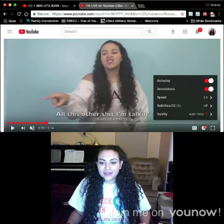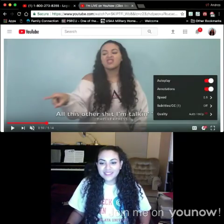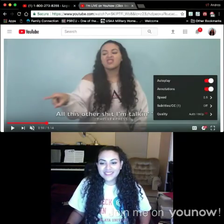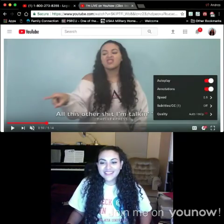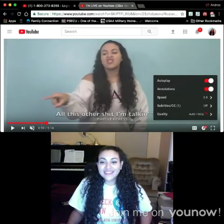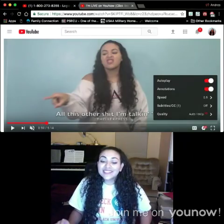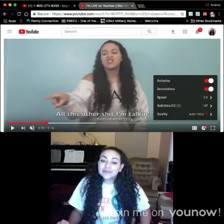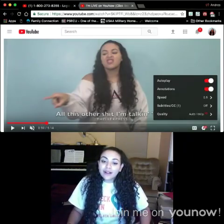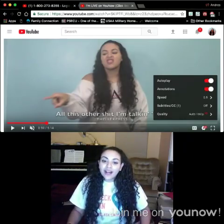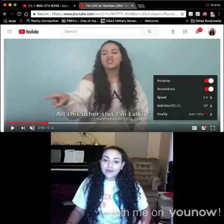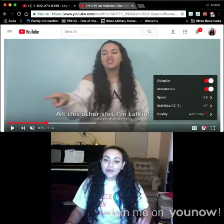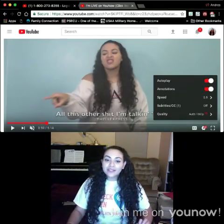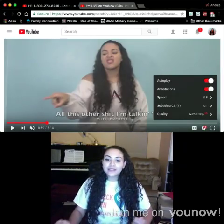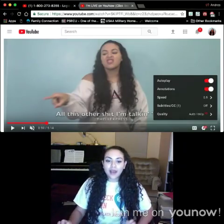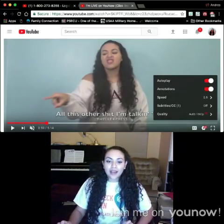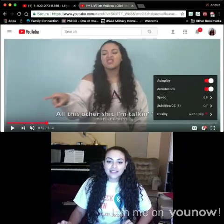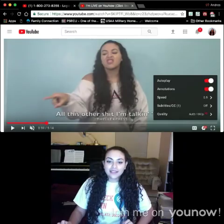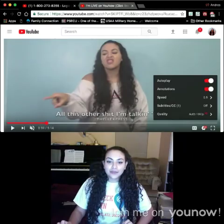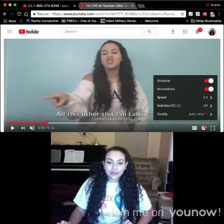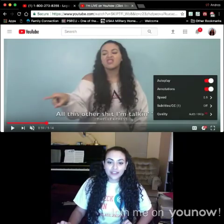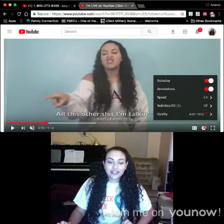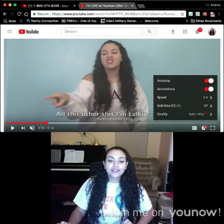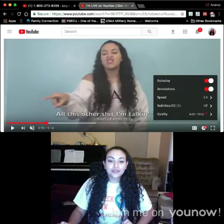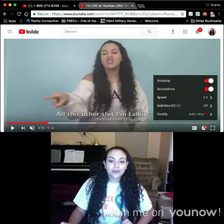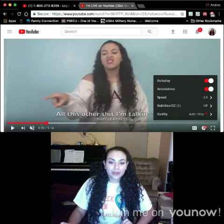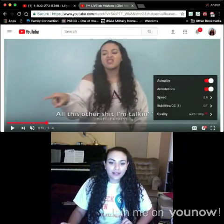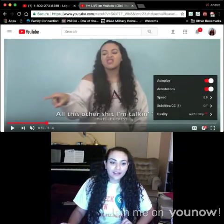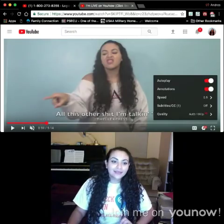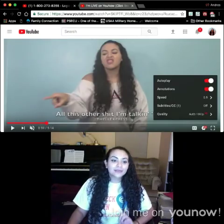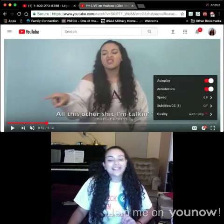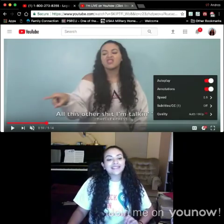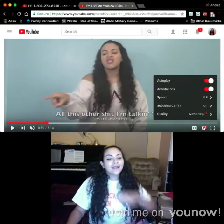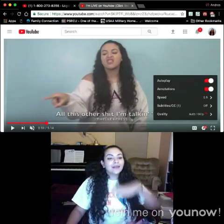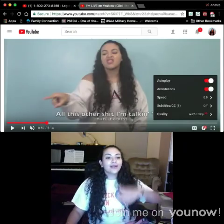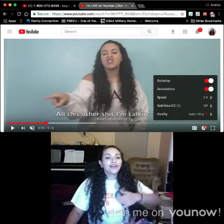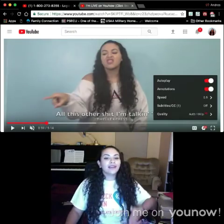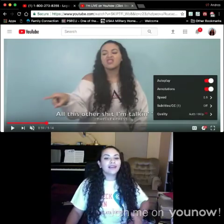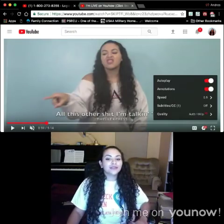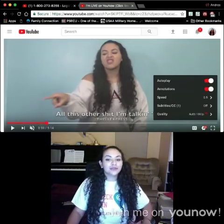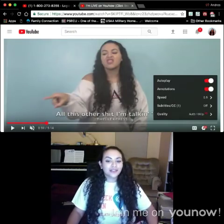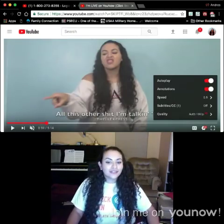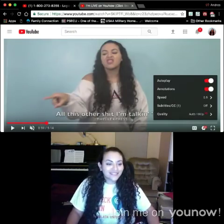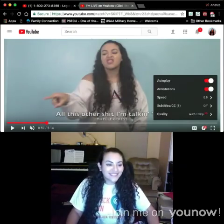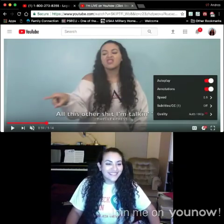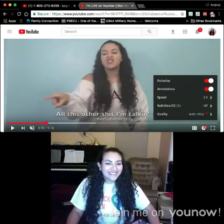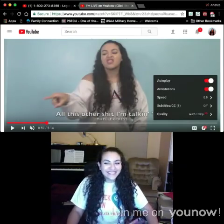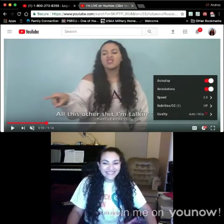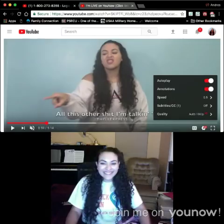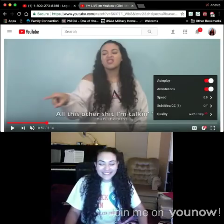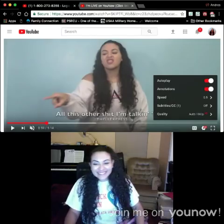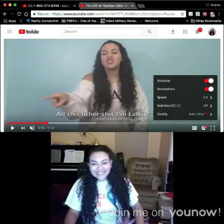No one is gonna learn this. Well, I would be surprised if you learned it super quickly. That's kind of the point of making a tutorial.